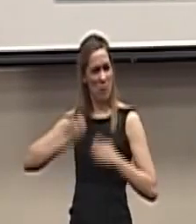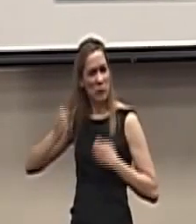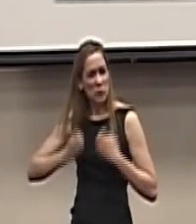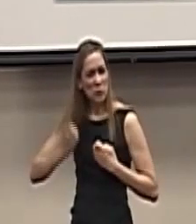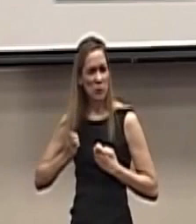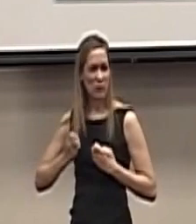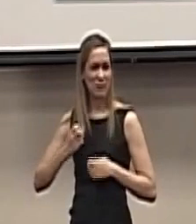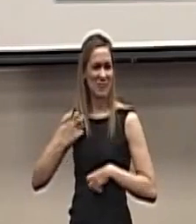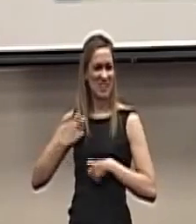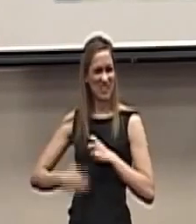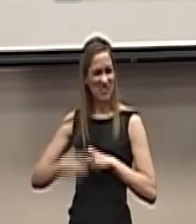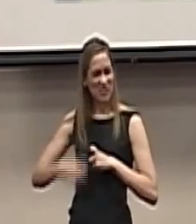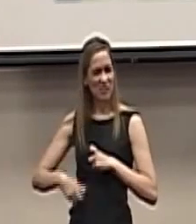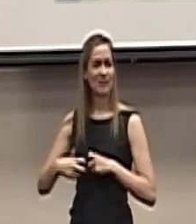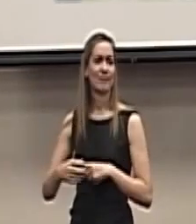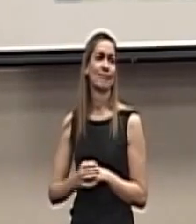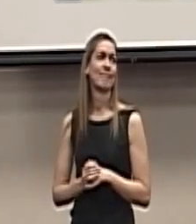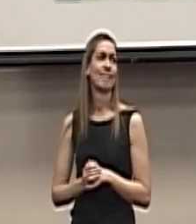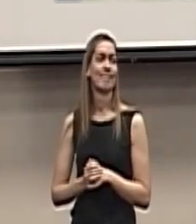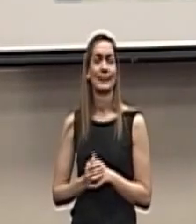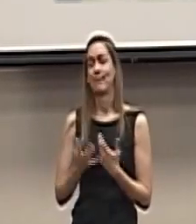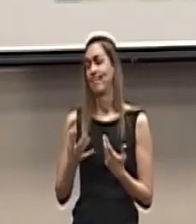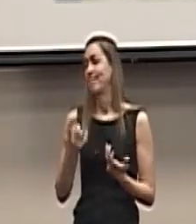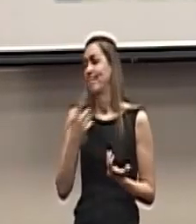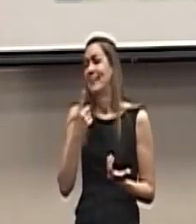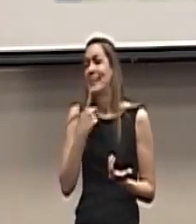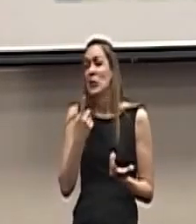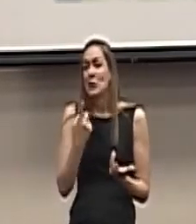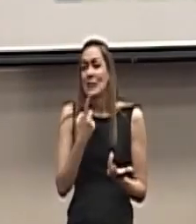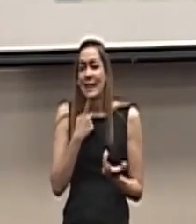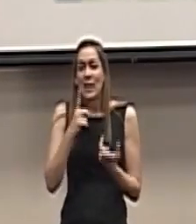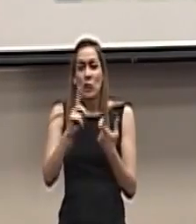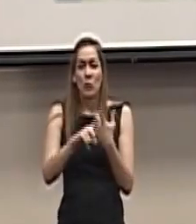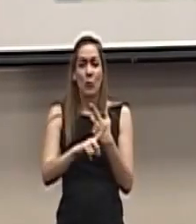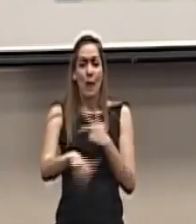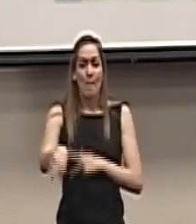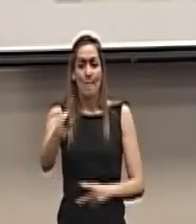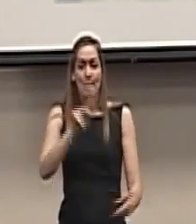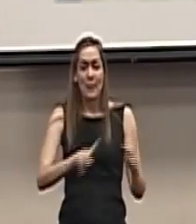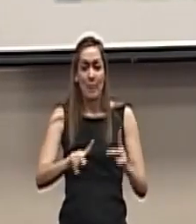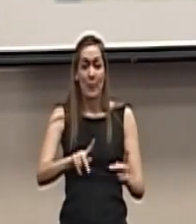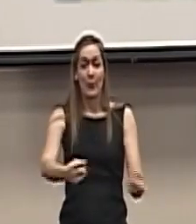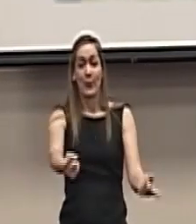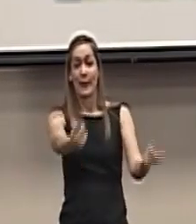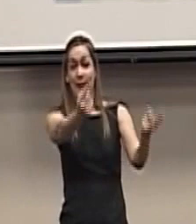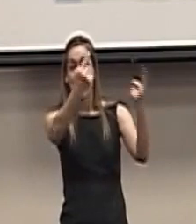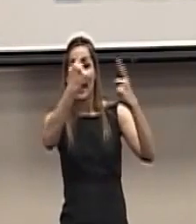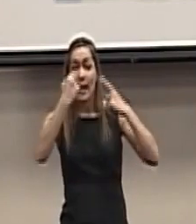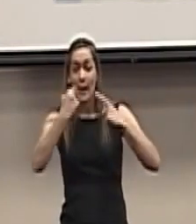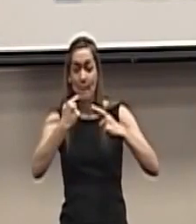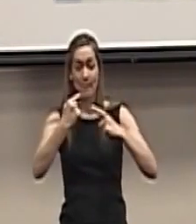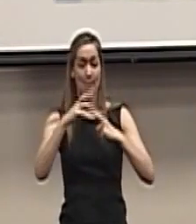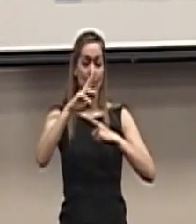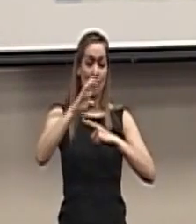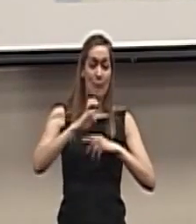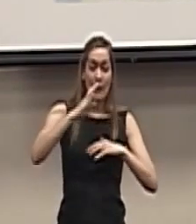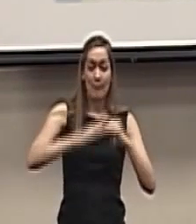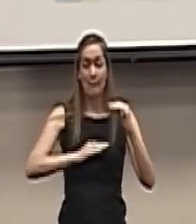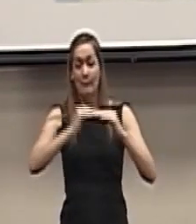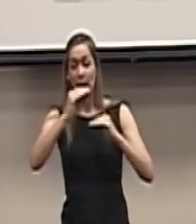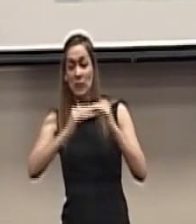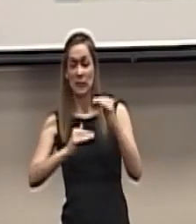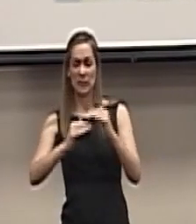It's difficult. So what do you say? What do you say to those who are going through the return and the rebuilding and the